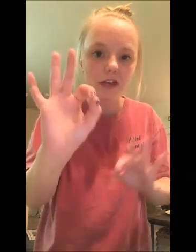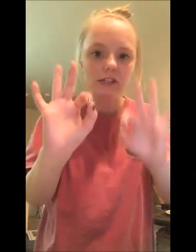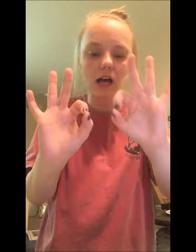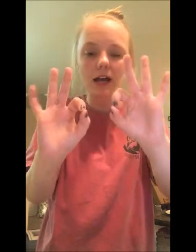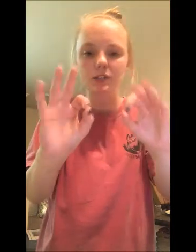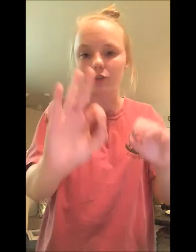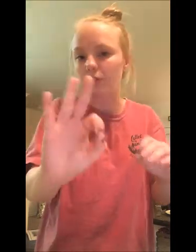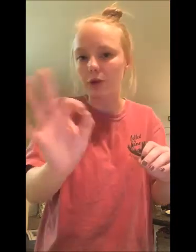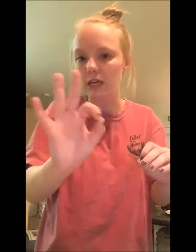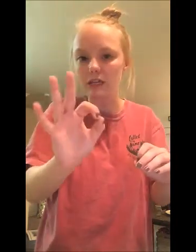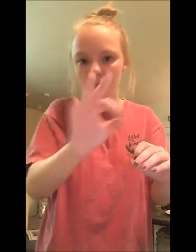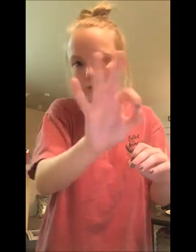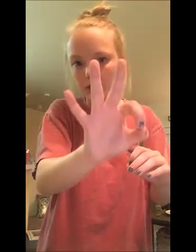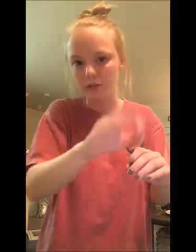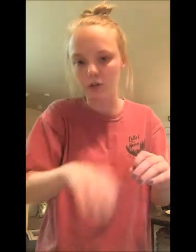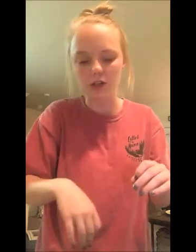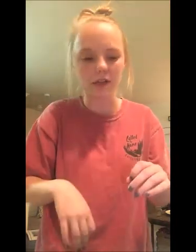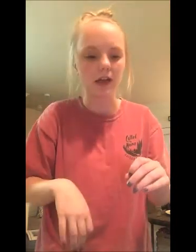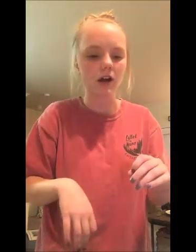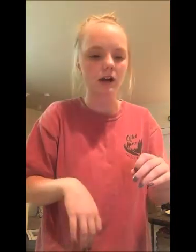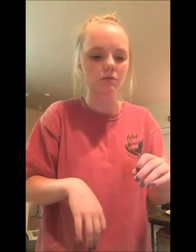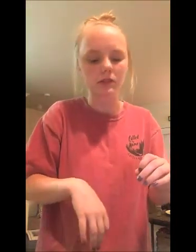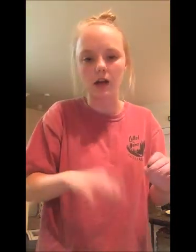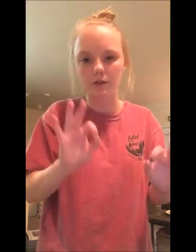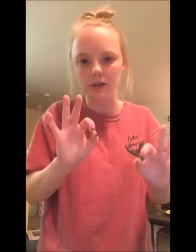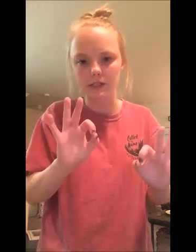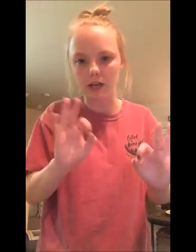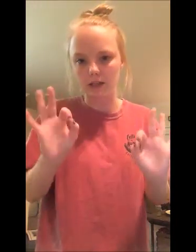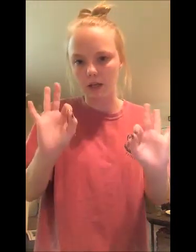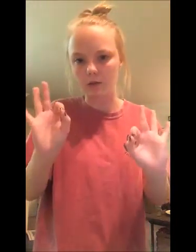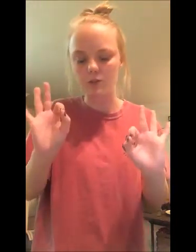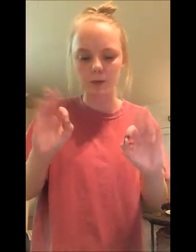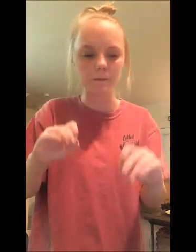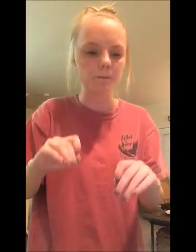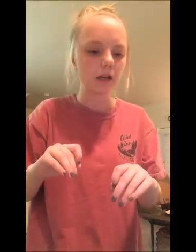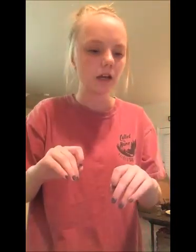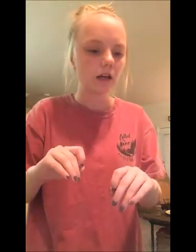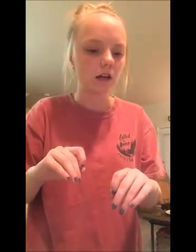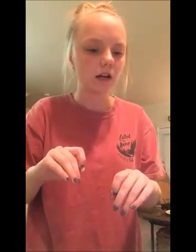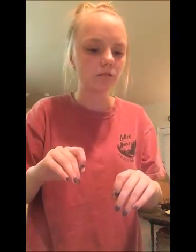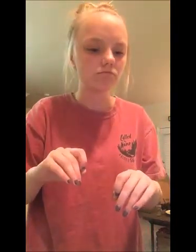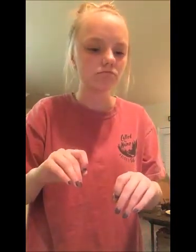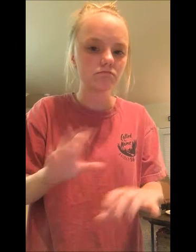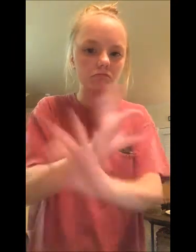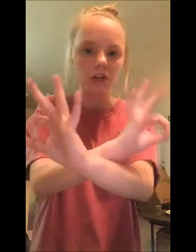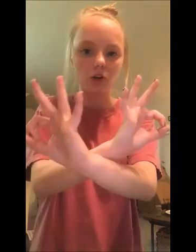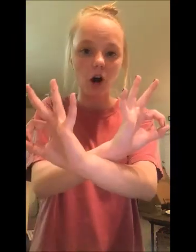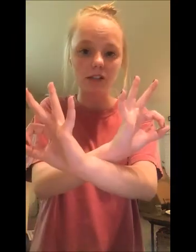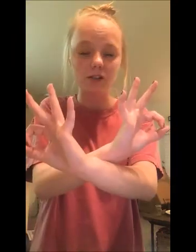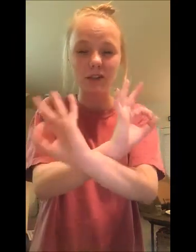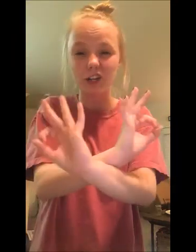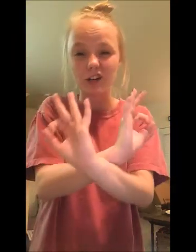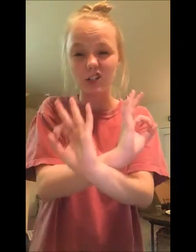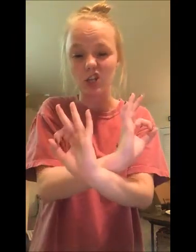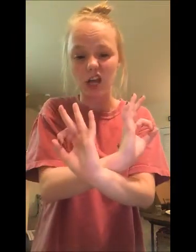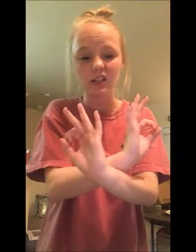perfect signs or threes or whatever you think they are. It's not 3 in sign language, but and cross them like you're in